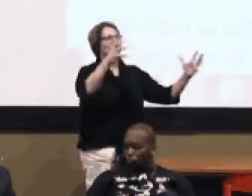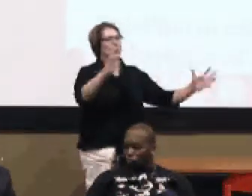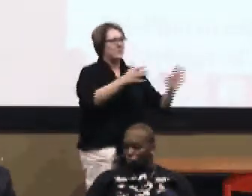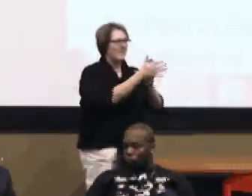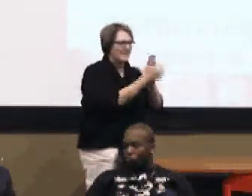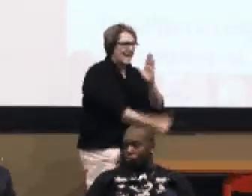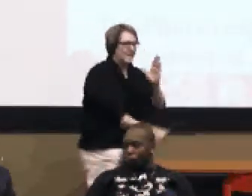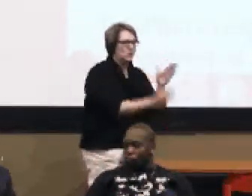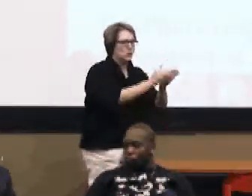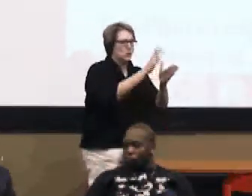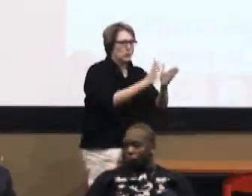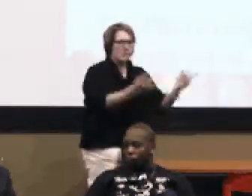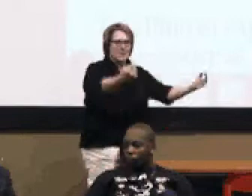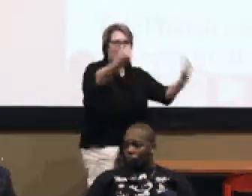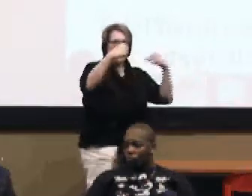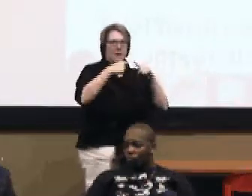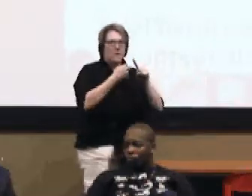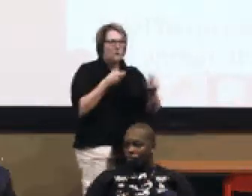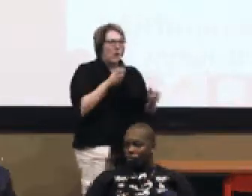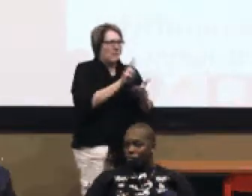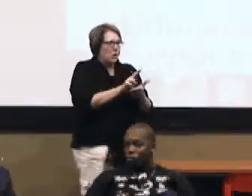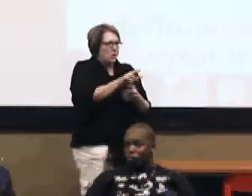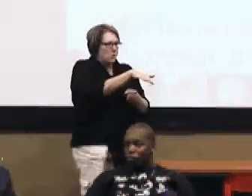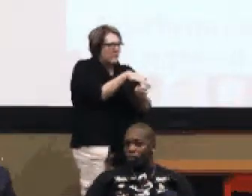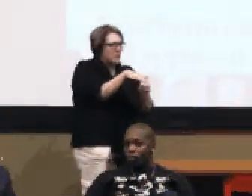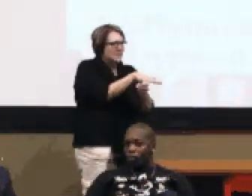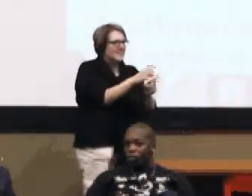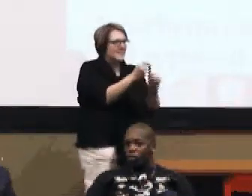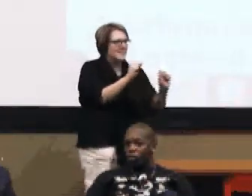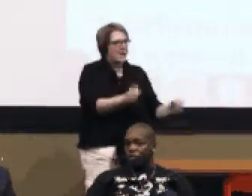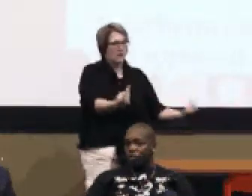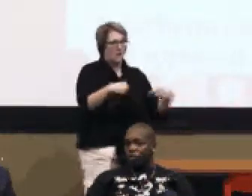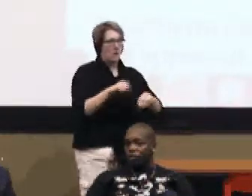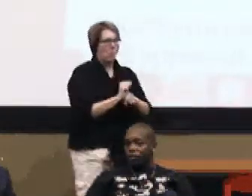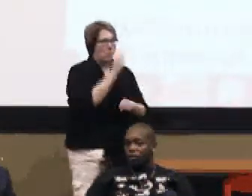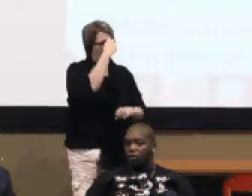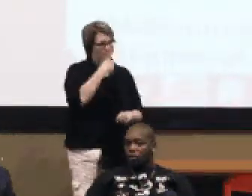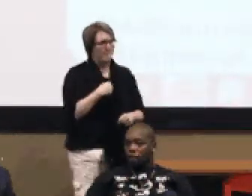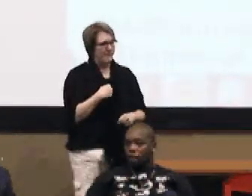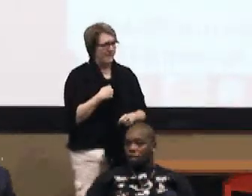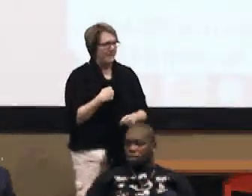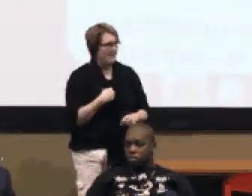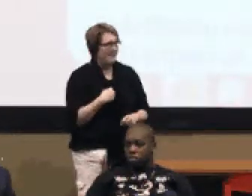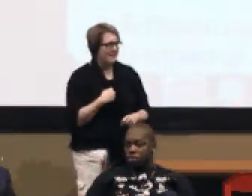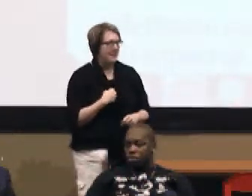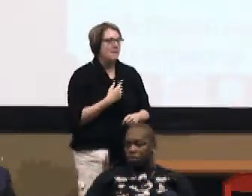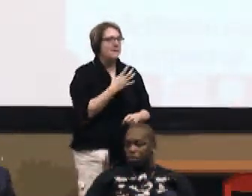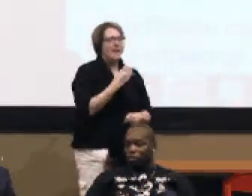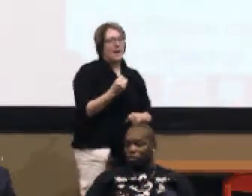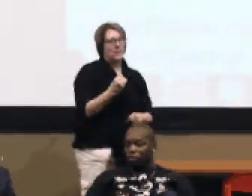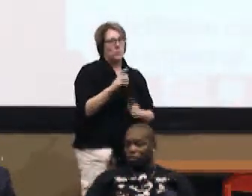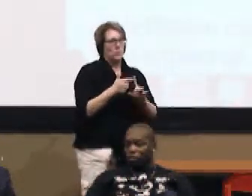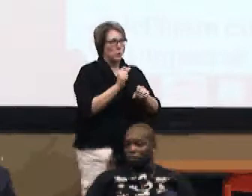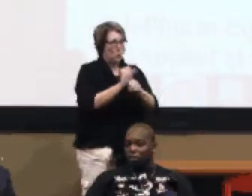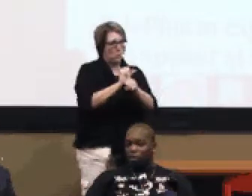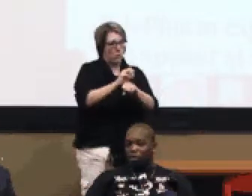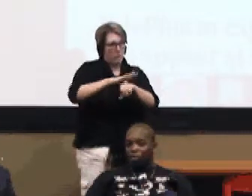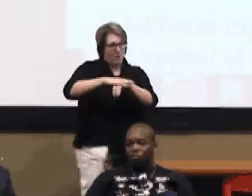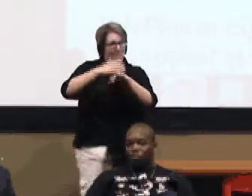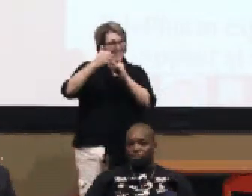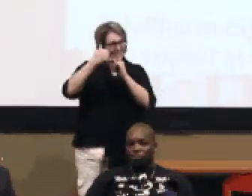talented students coming out of our universities here regionally who can come work for me, and when you do work